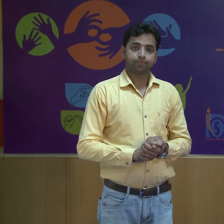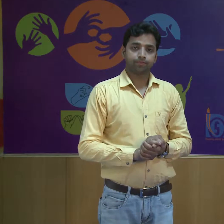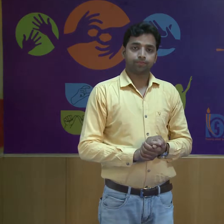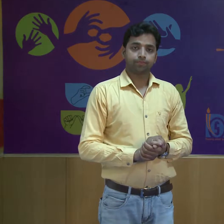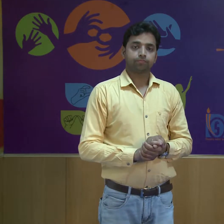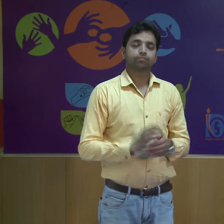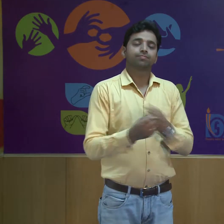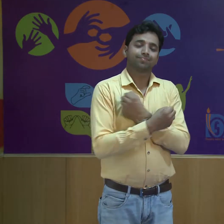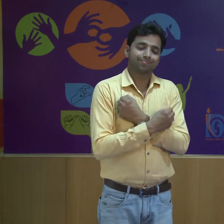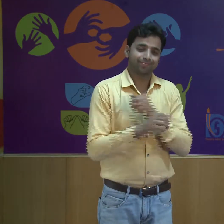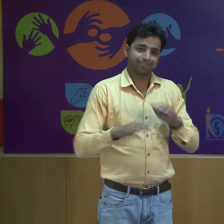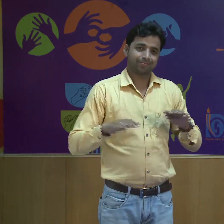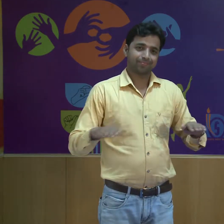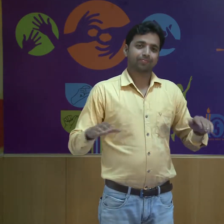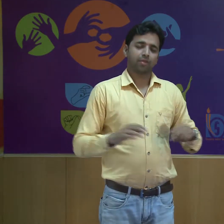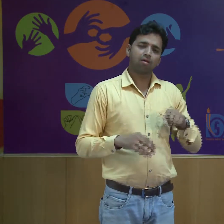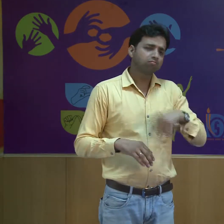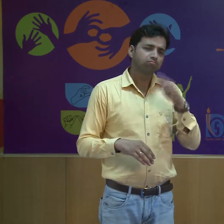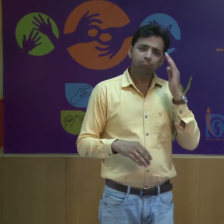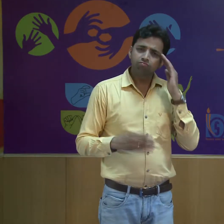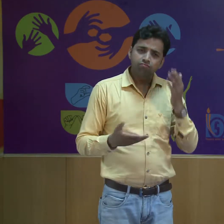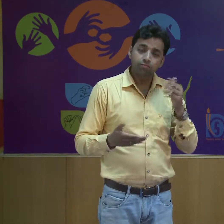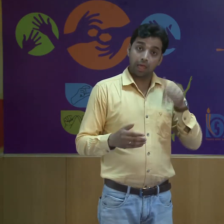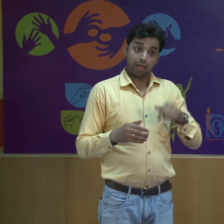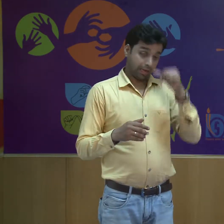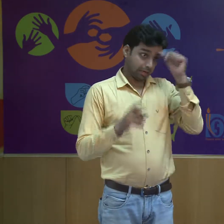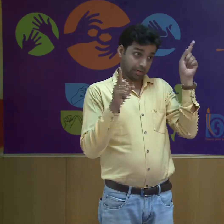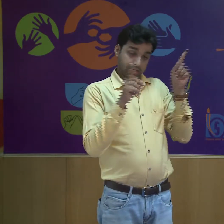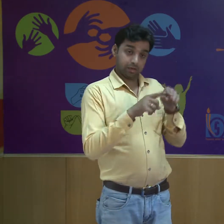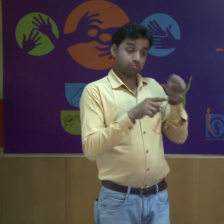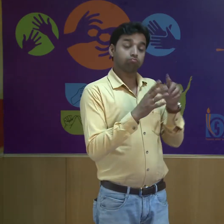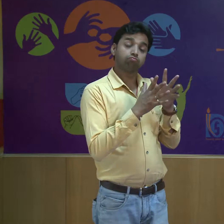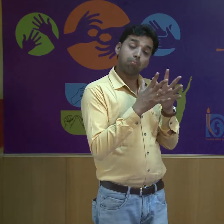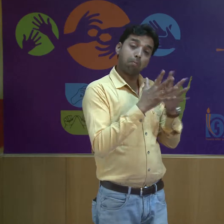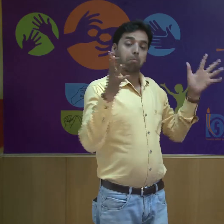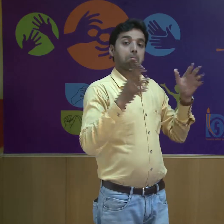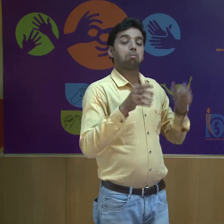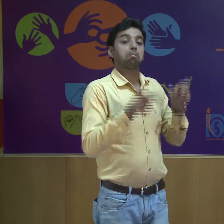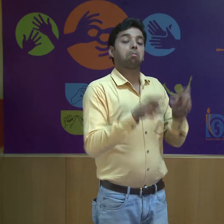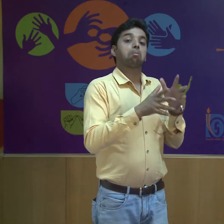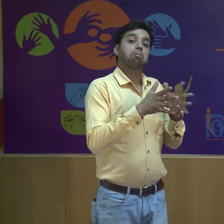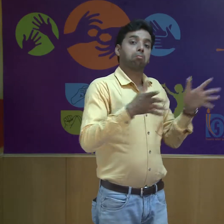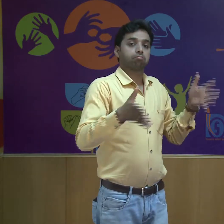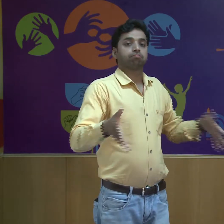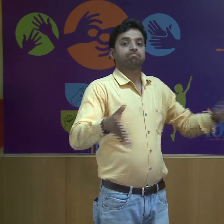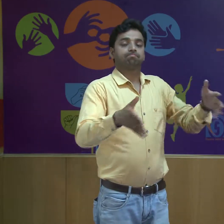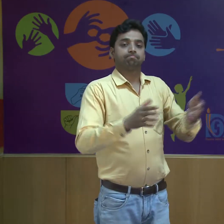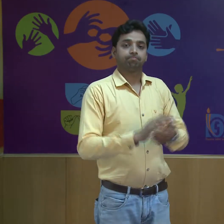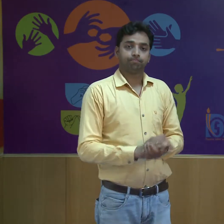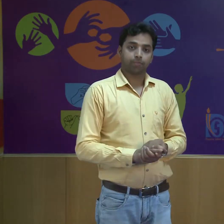Dear learners, you know that India is a very big country with a large population. There